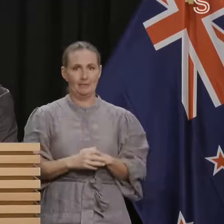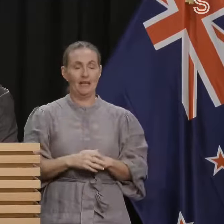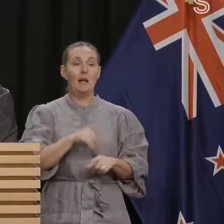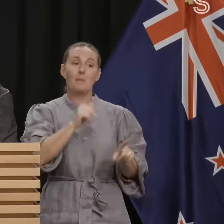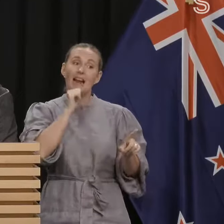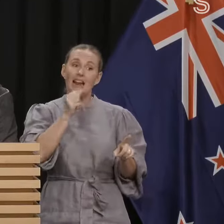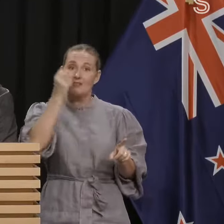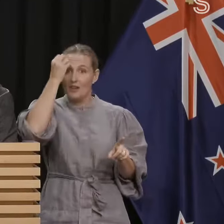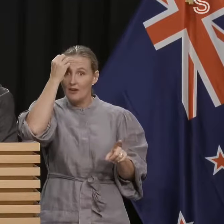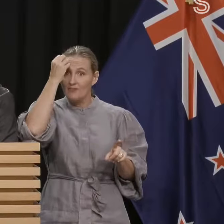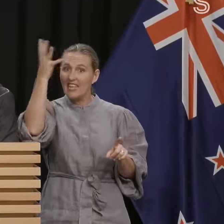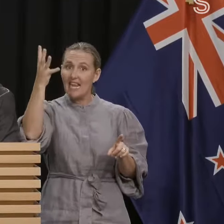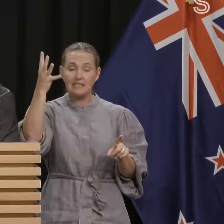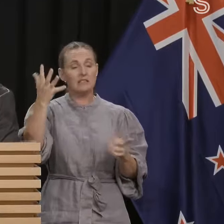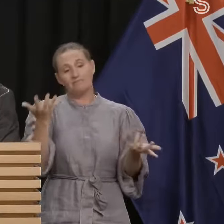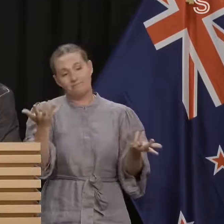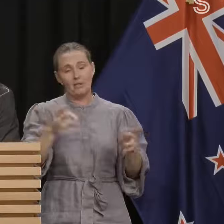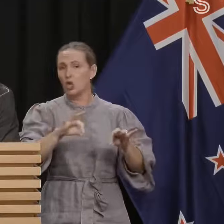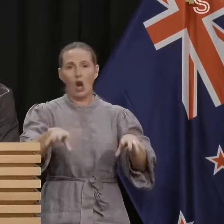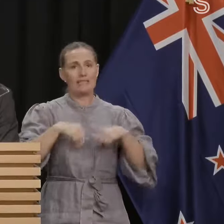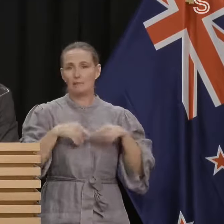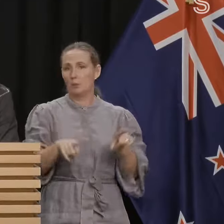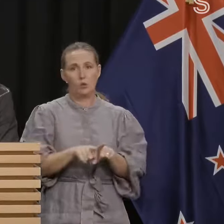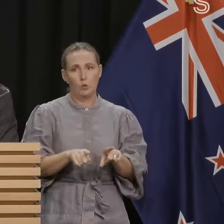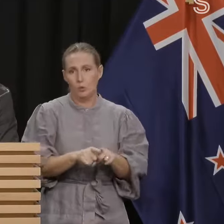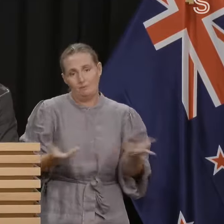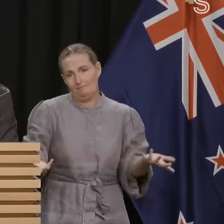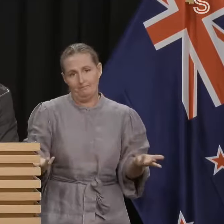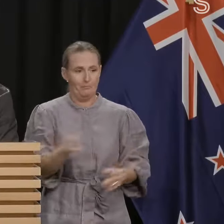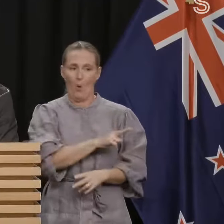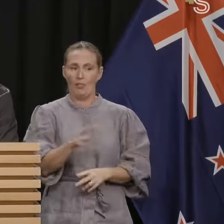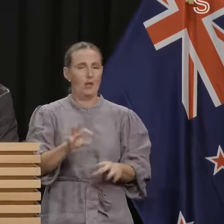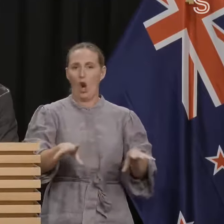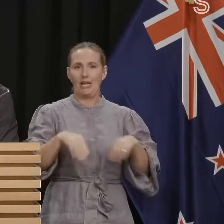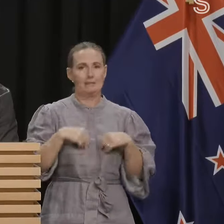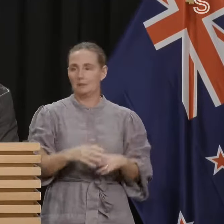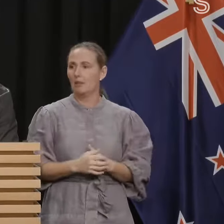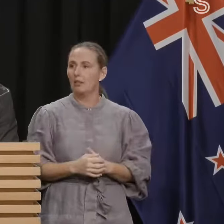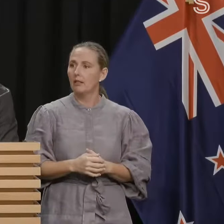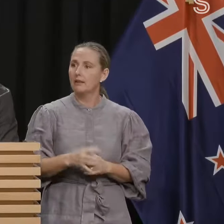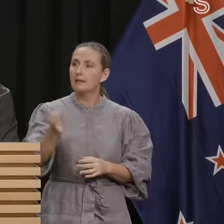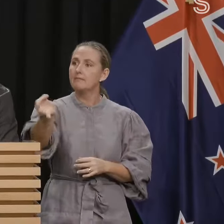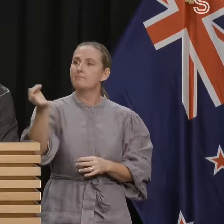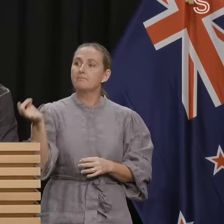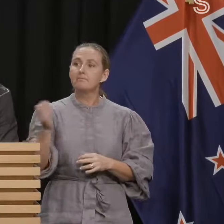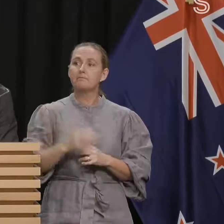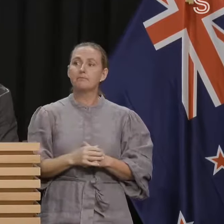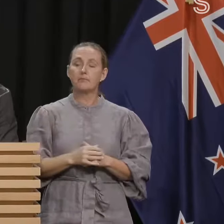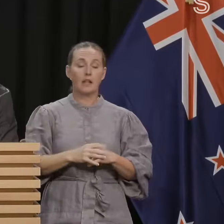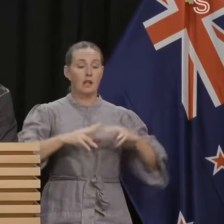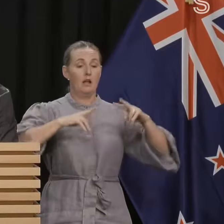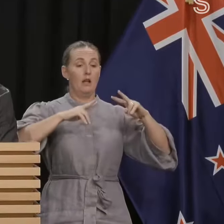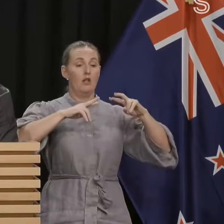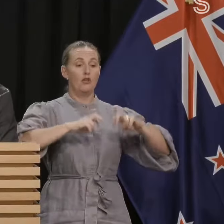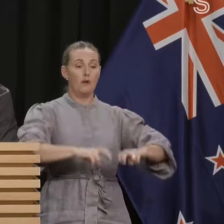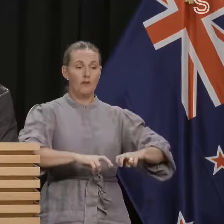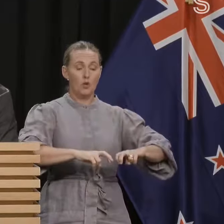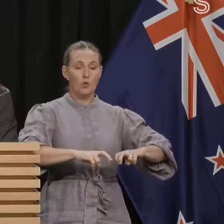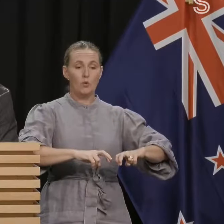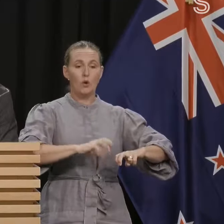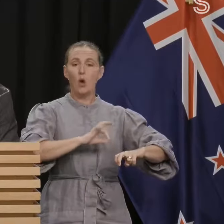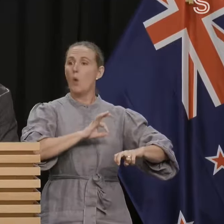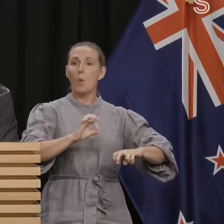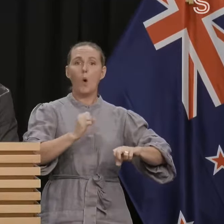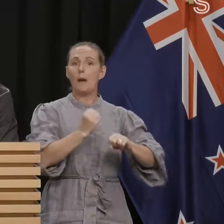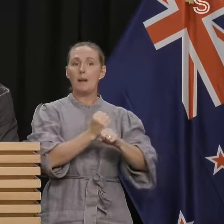as significant as that is also not acceptable. So just on these terms of reference, it says the review won't make findings around liability, but may identify further steps